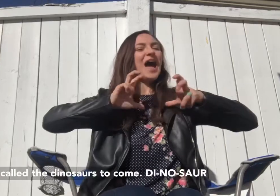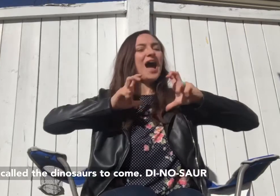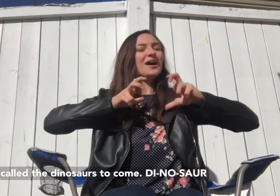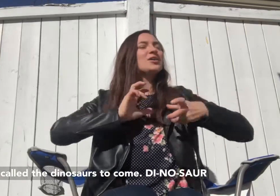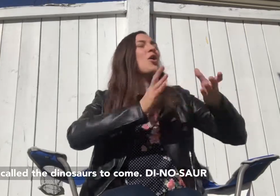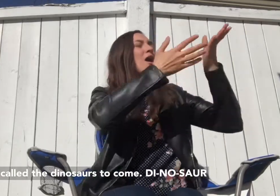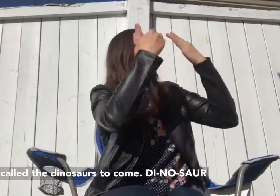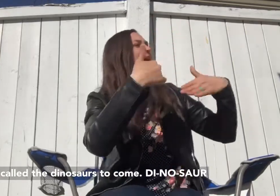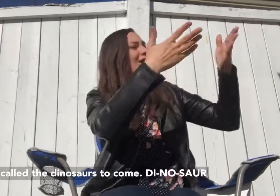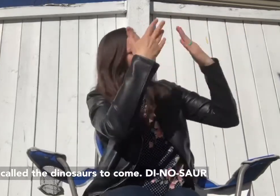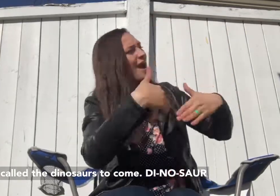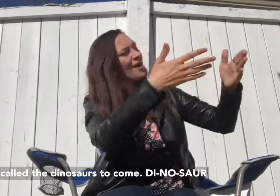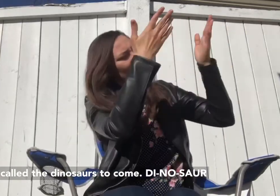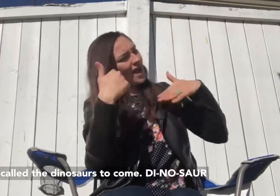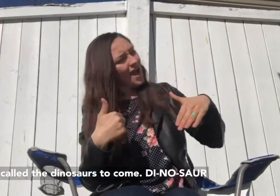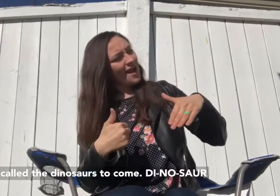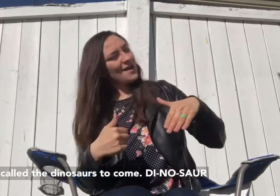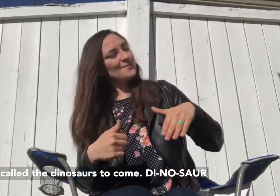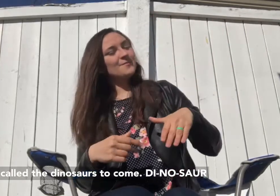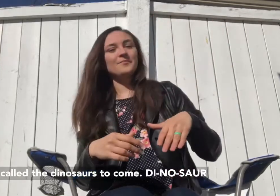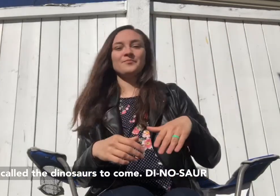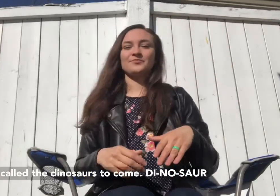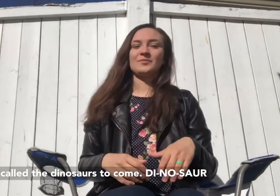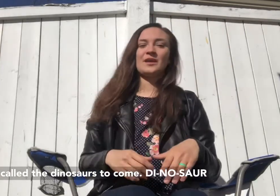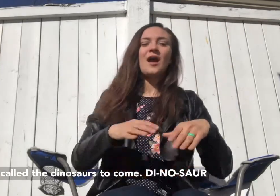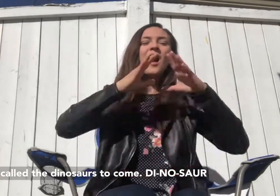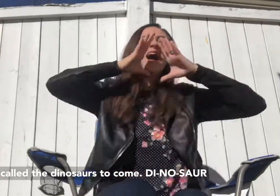the dinosaurs to come.